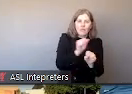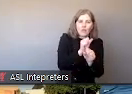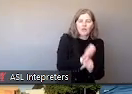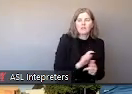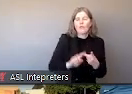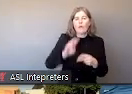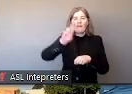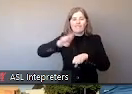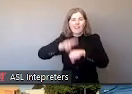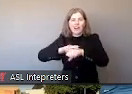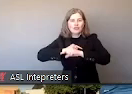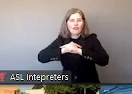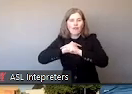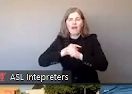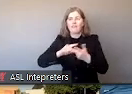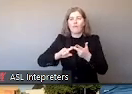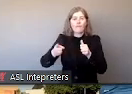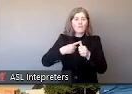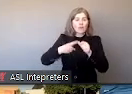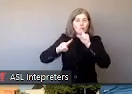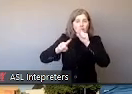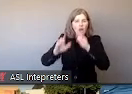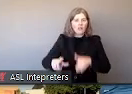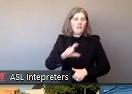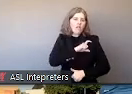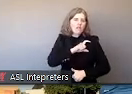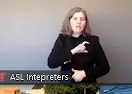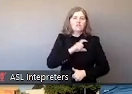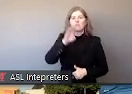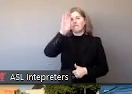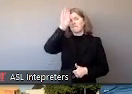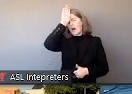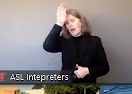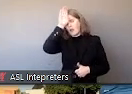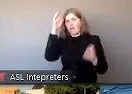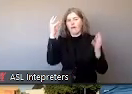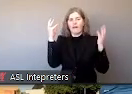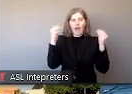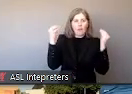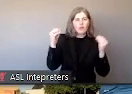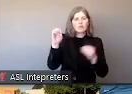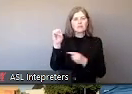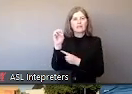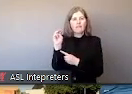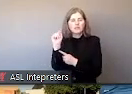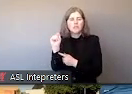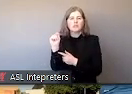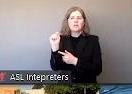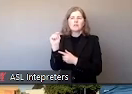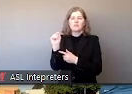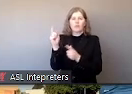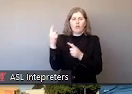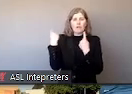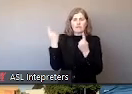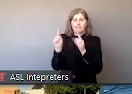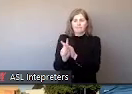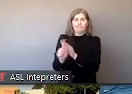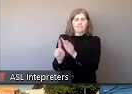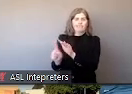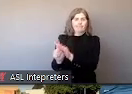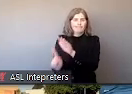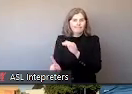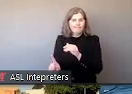National Guard, for first responders, police, fire, ambulance, EMT, who have been on the scene